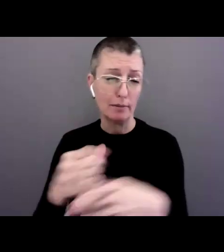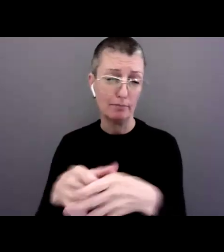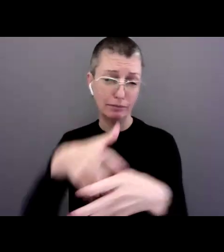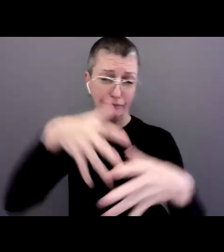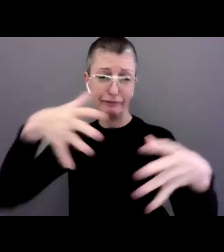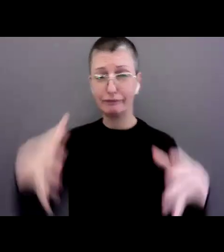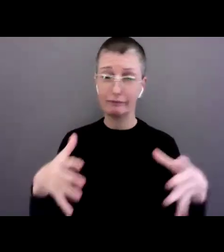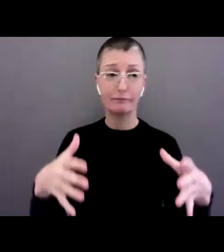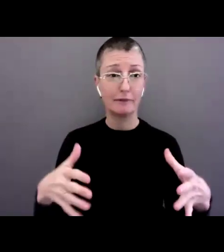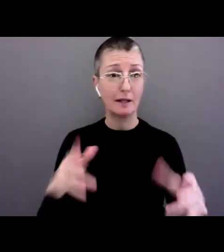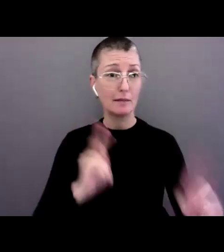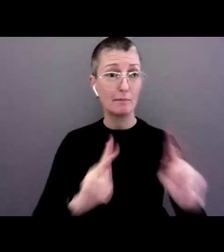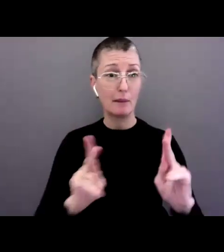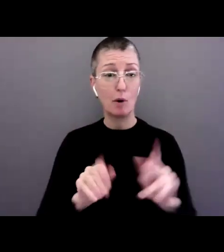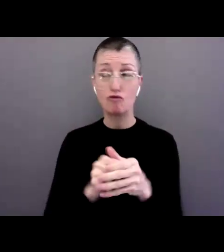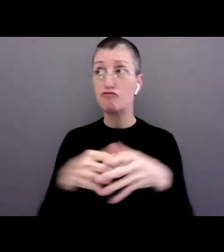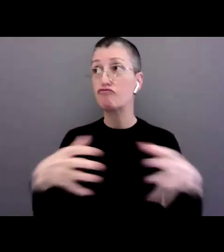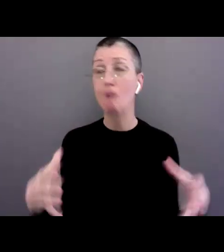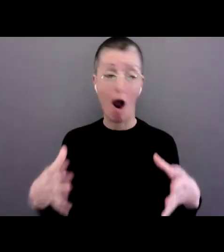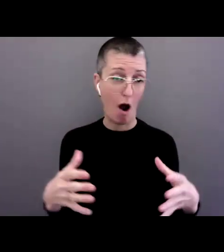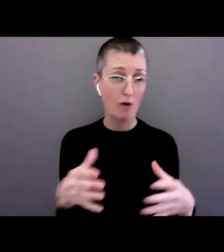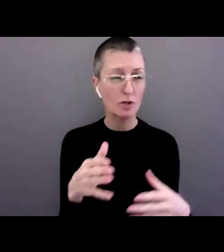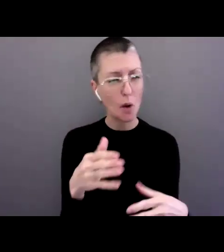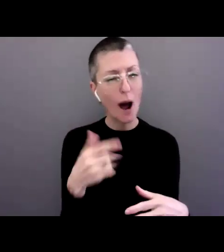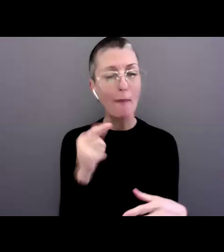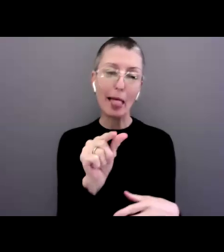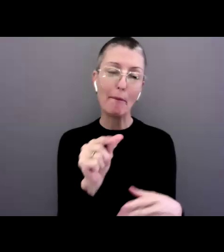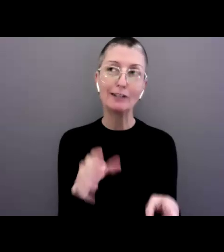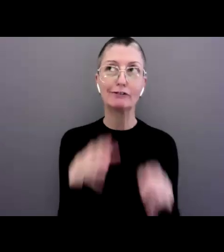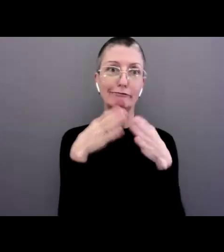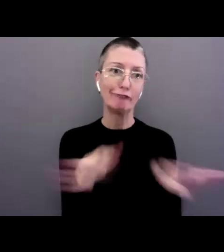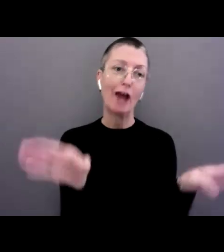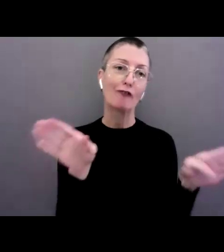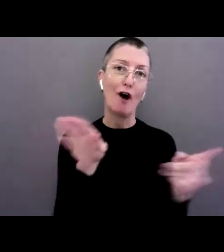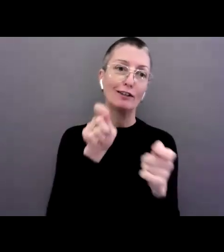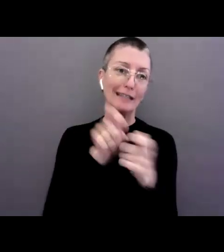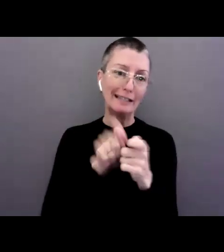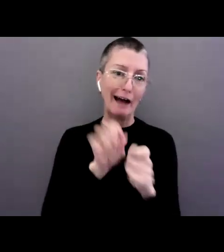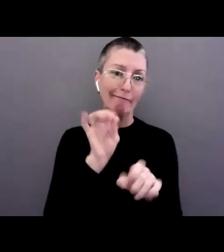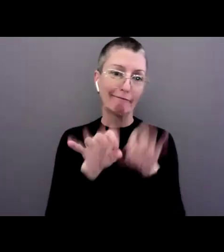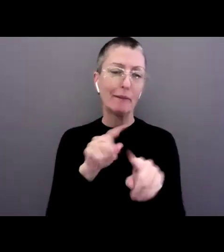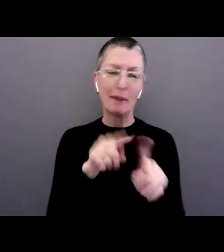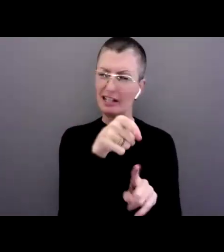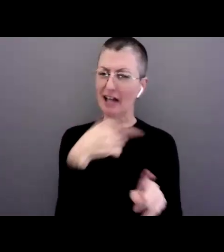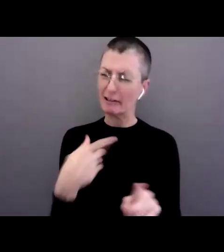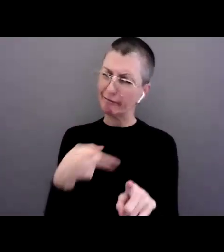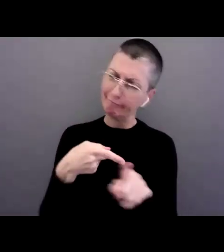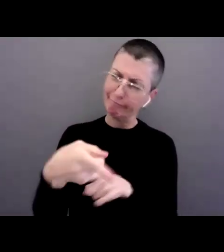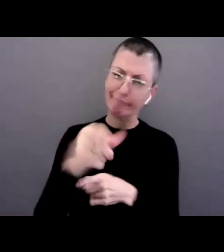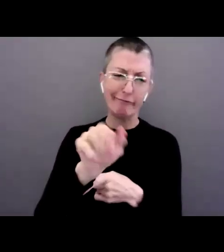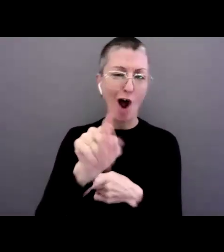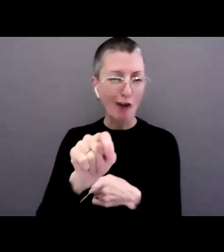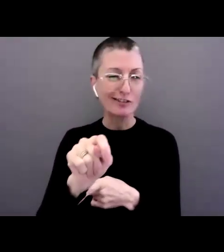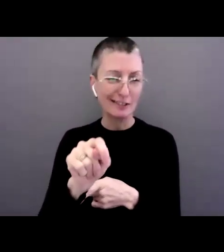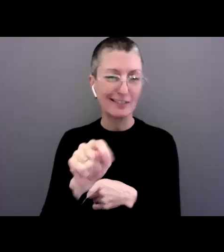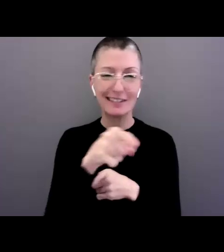I know I'm kind of giving you some blanket details here. There's a big art form in science to how you talk to